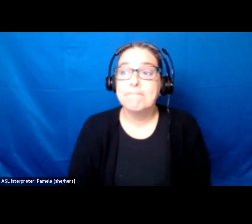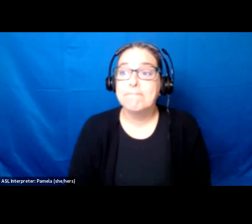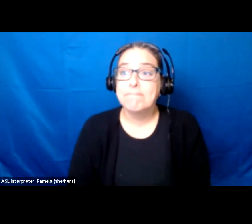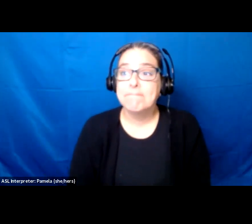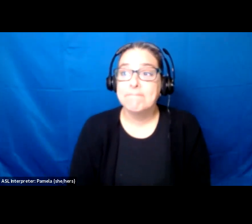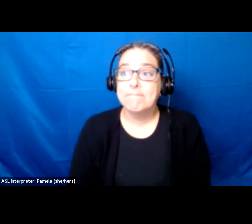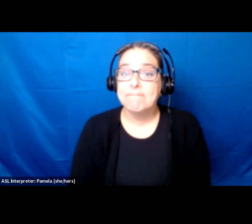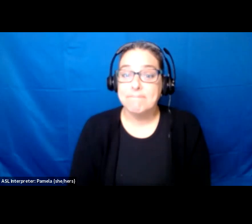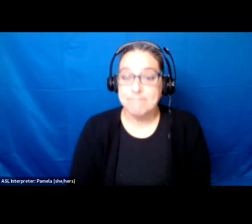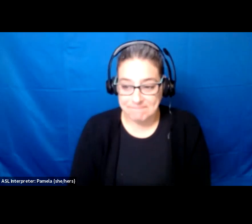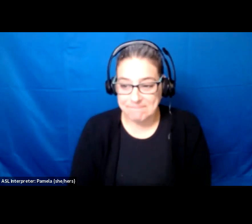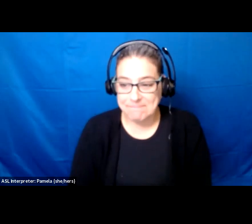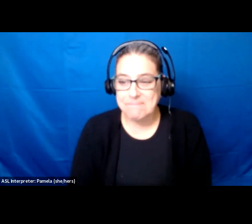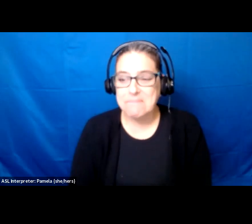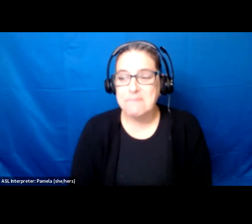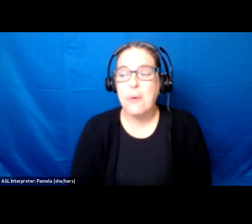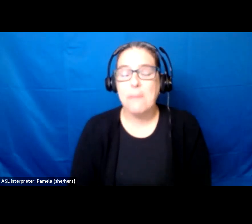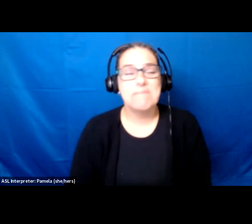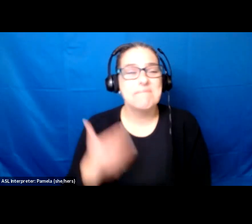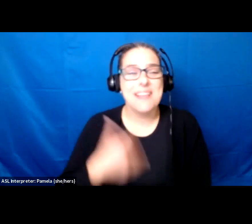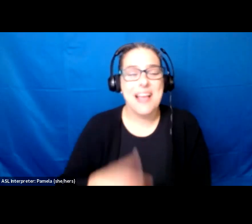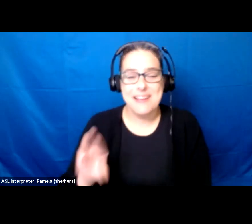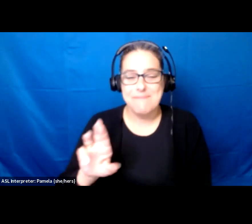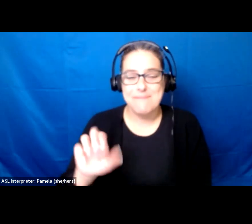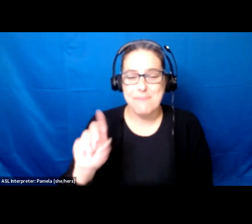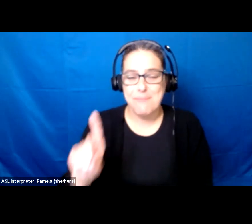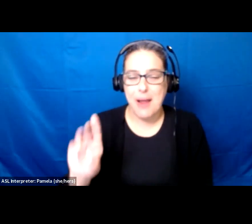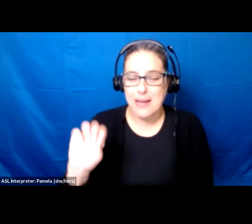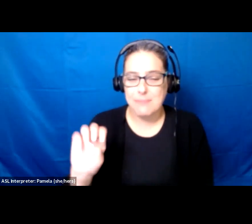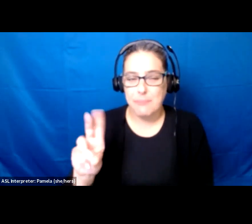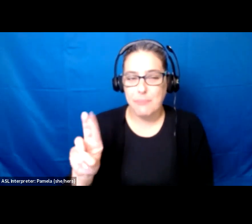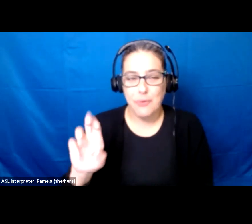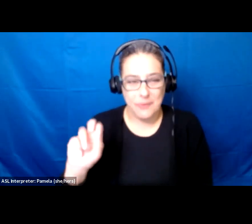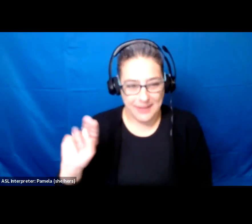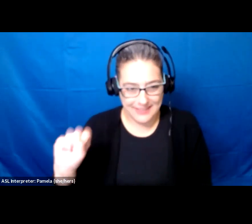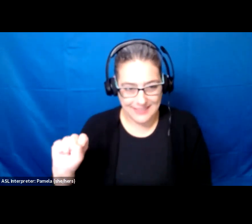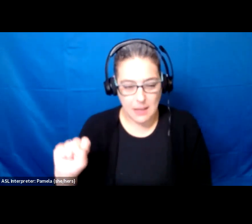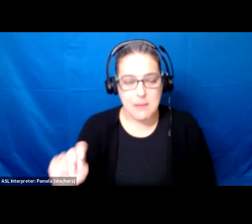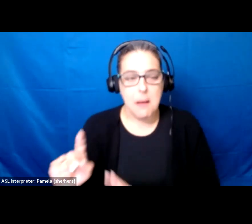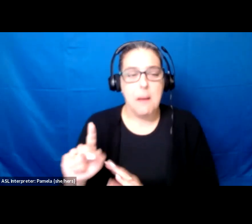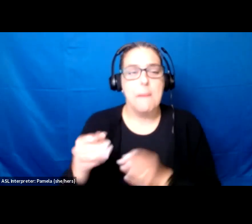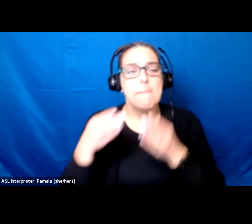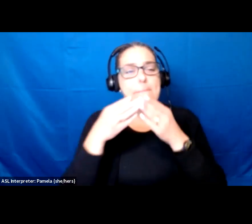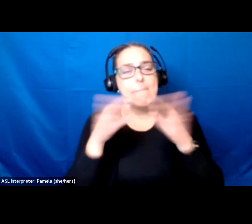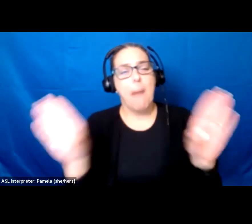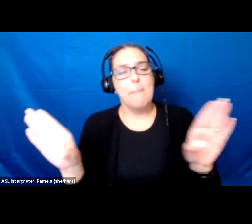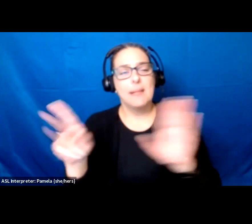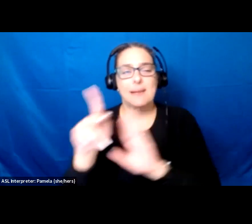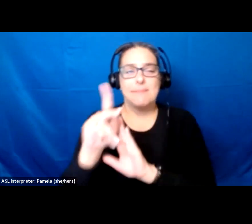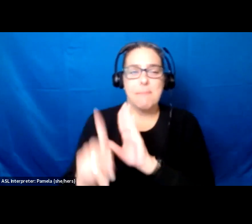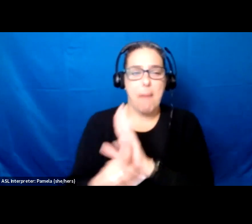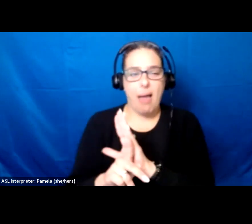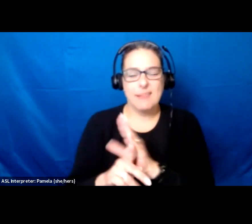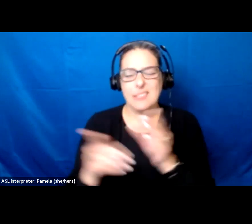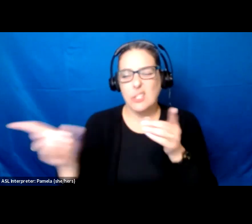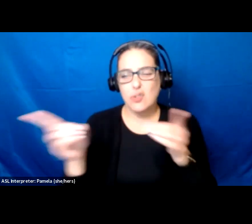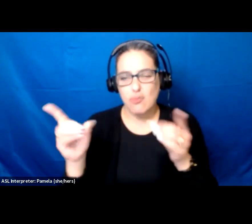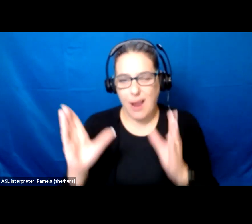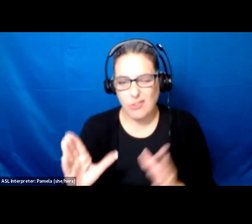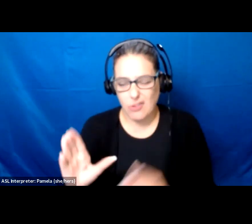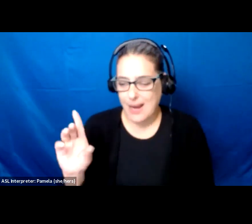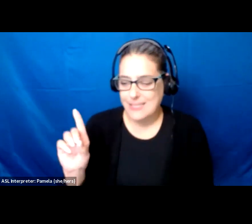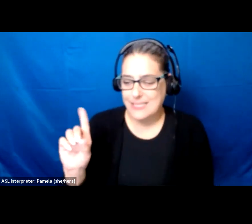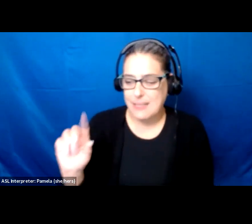So again, my name is Brad Murins, and I am the Public Policy Director at Disability Rights Nebraska. Disability